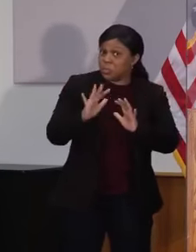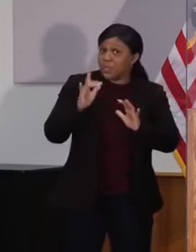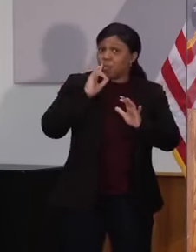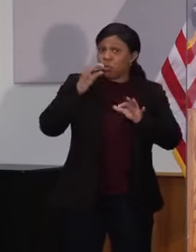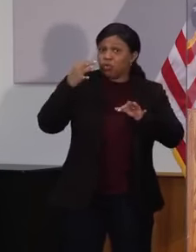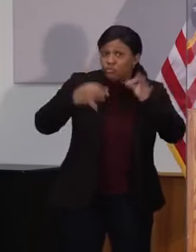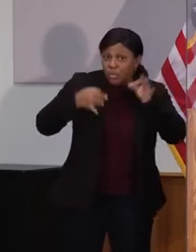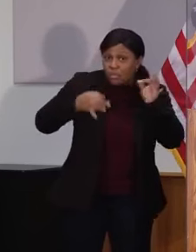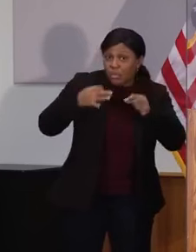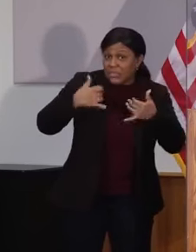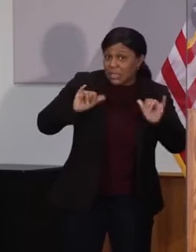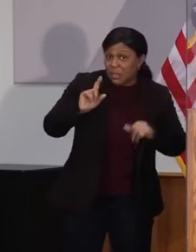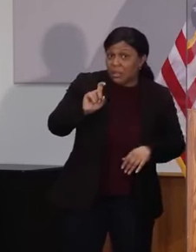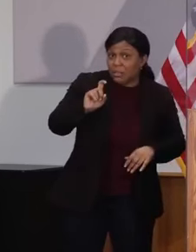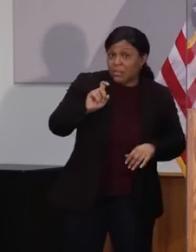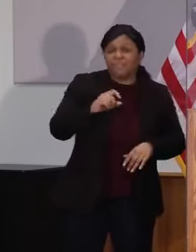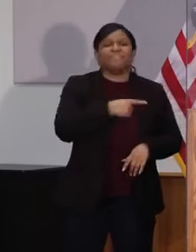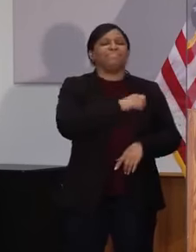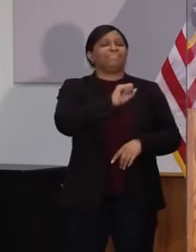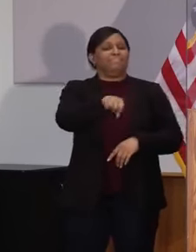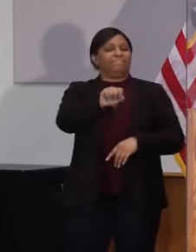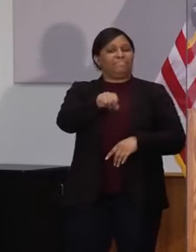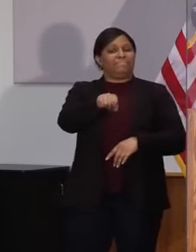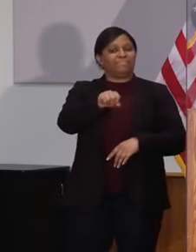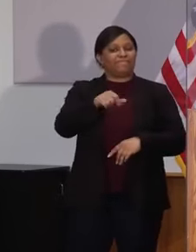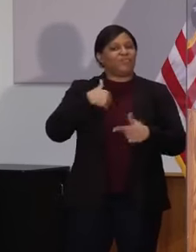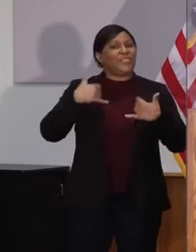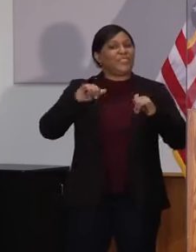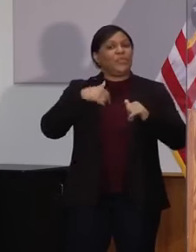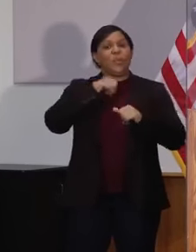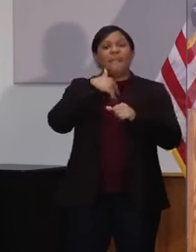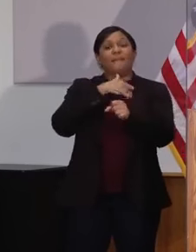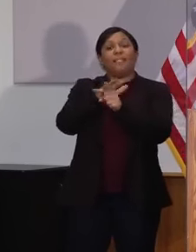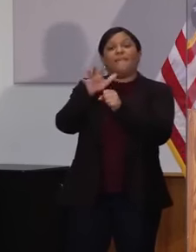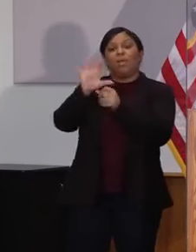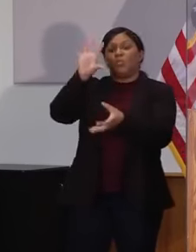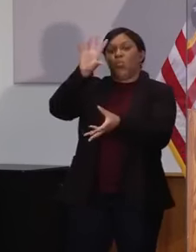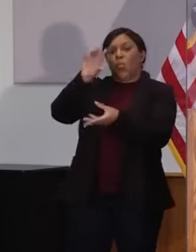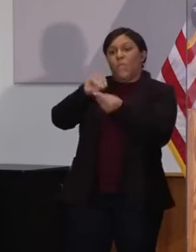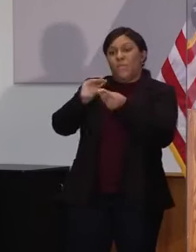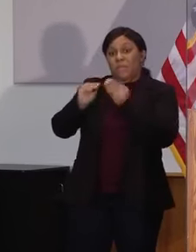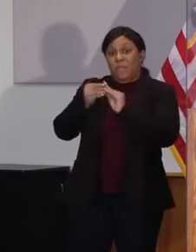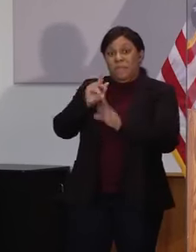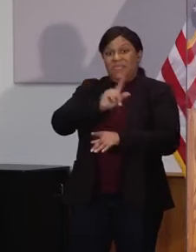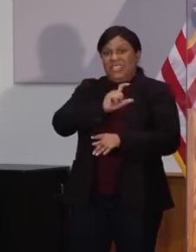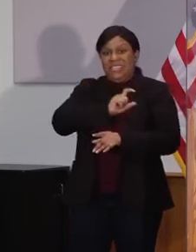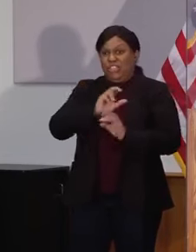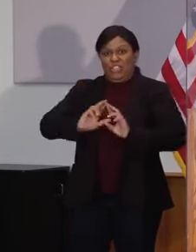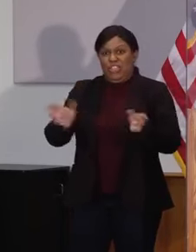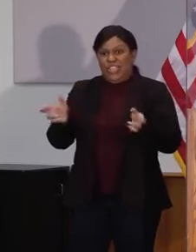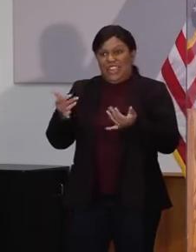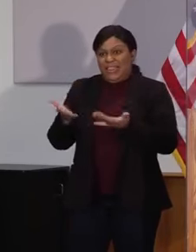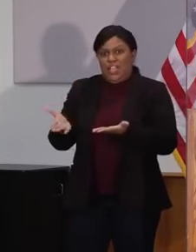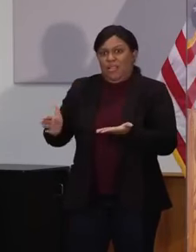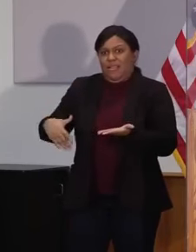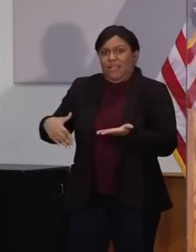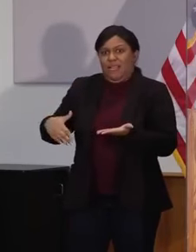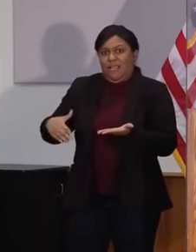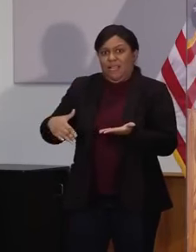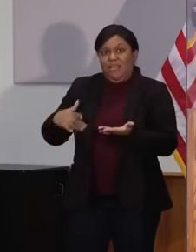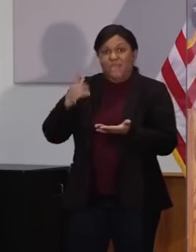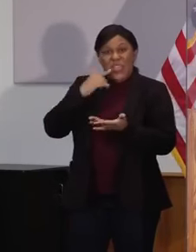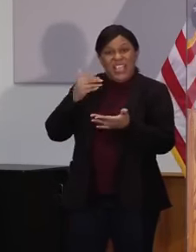direction. As of today, we're still short the total number that I would like to see in order to be able to use the National Guard